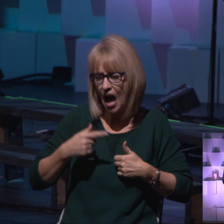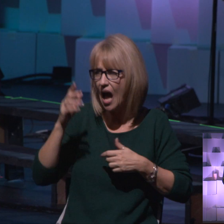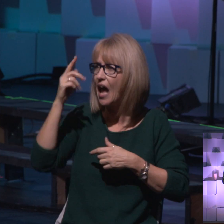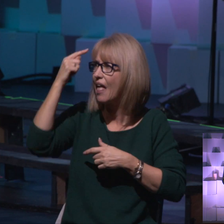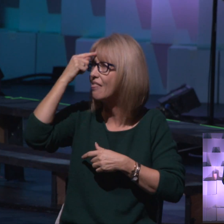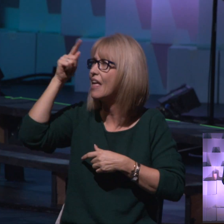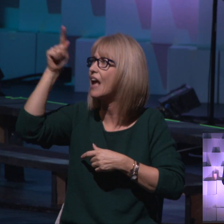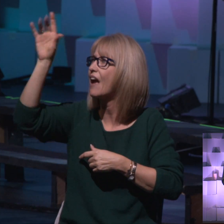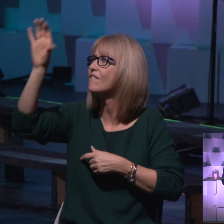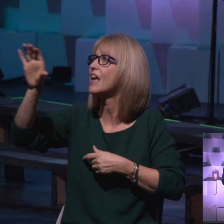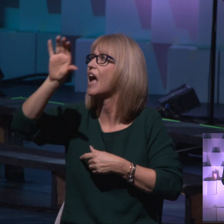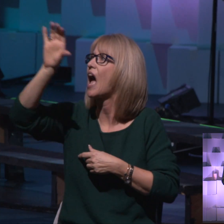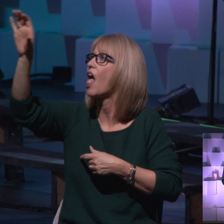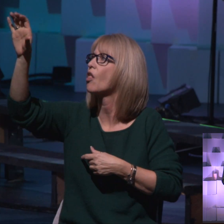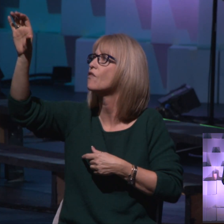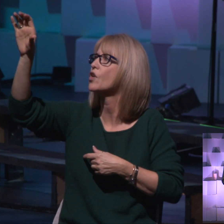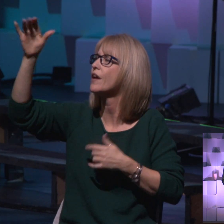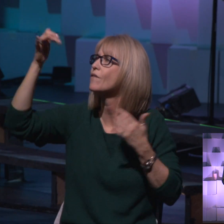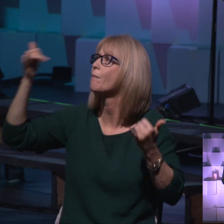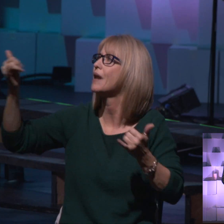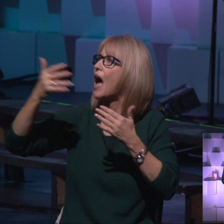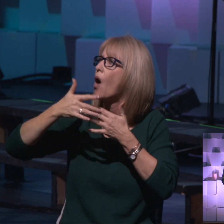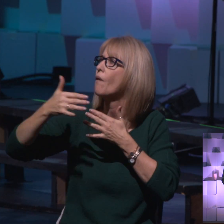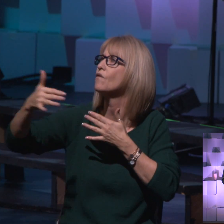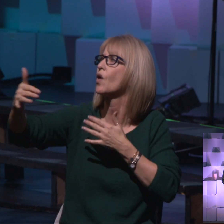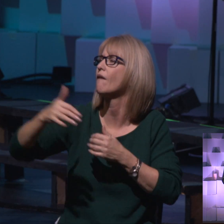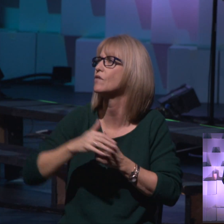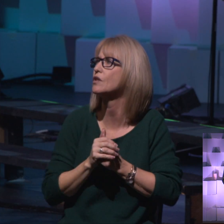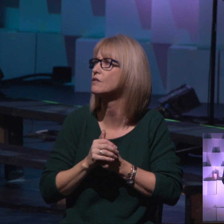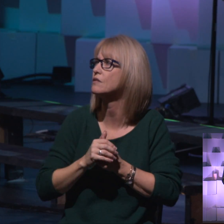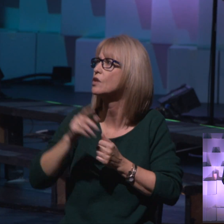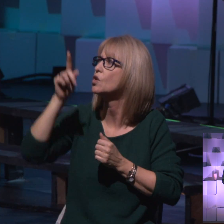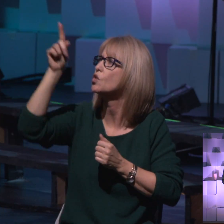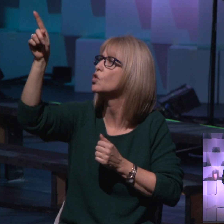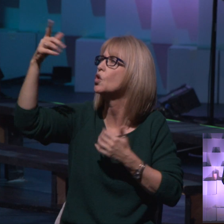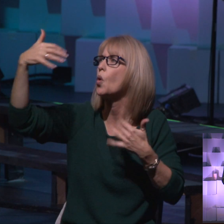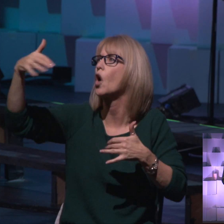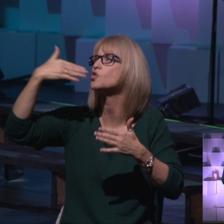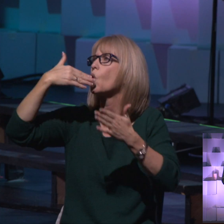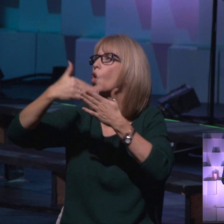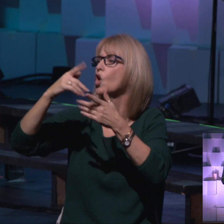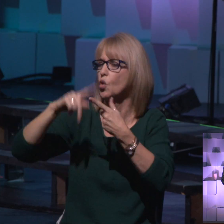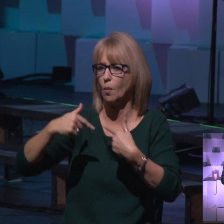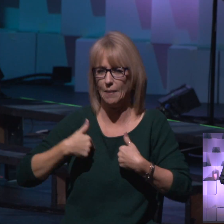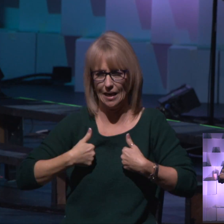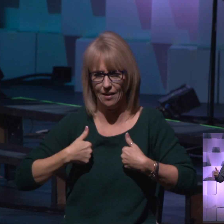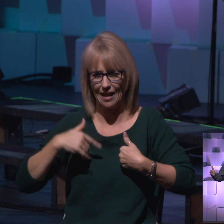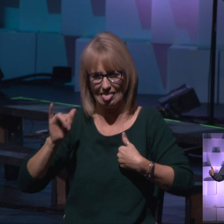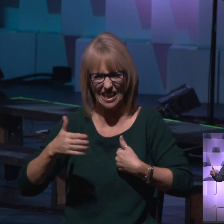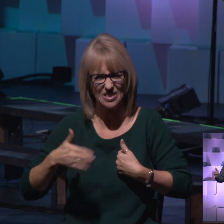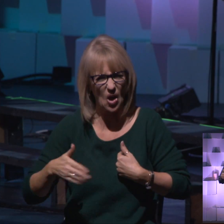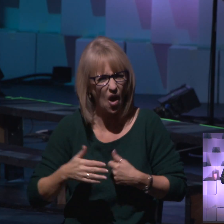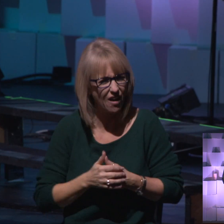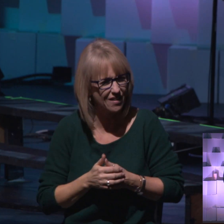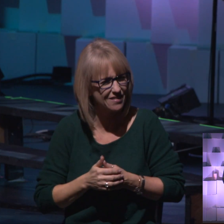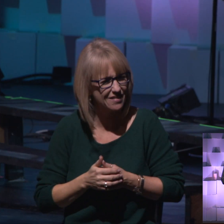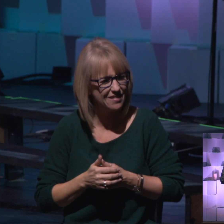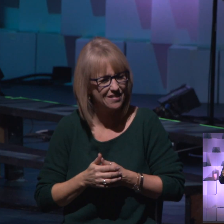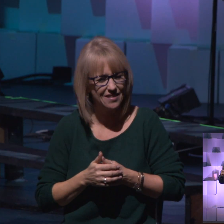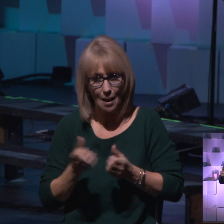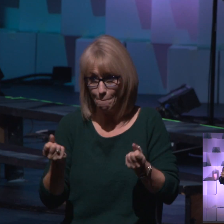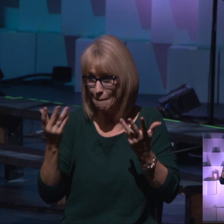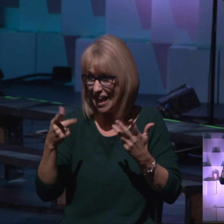both now and forever. And God, you are so good to me. Some of you are at that place of suffering